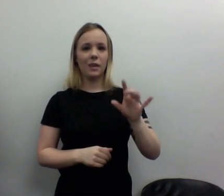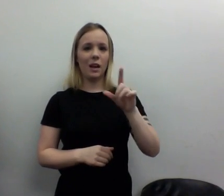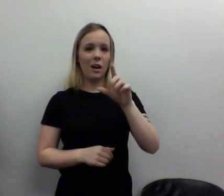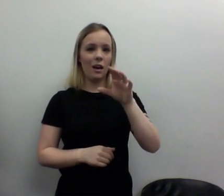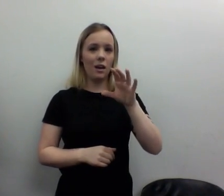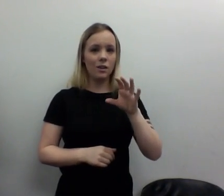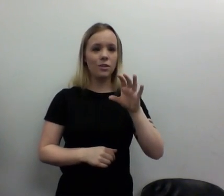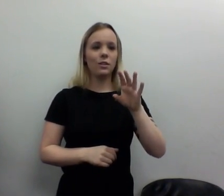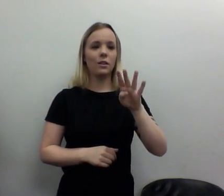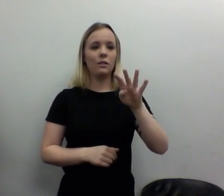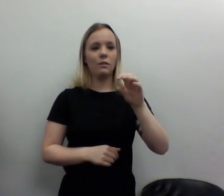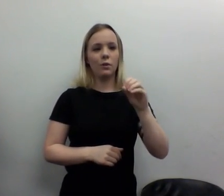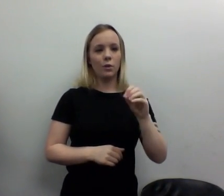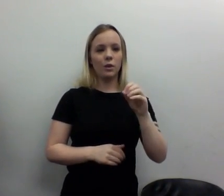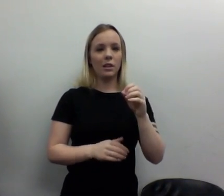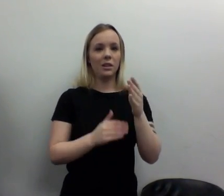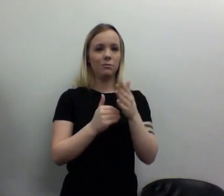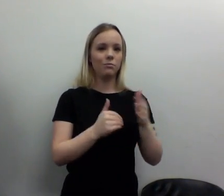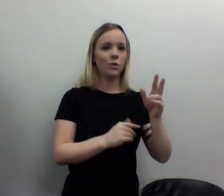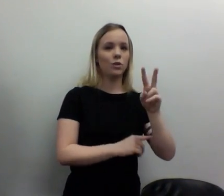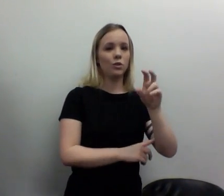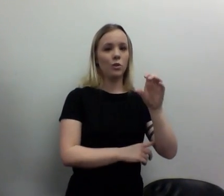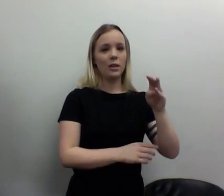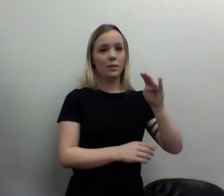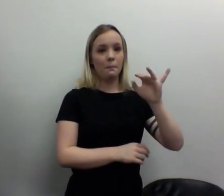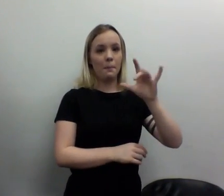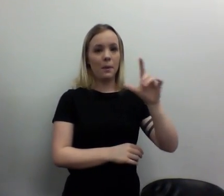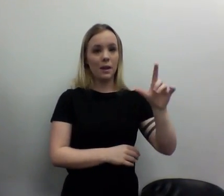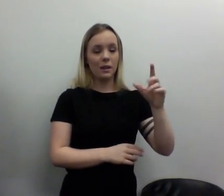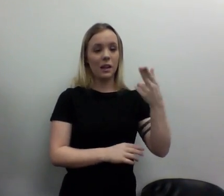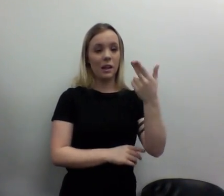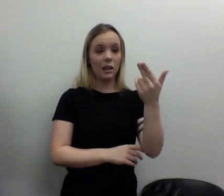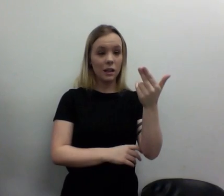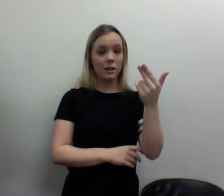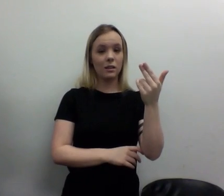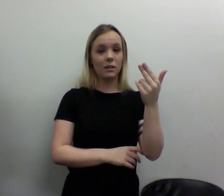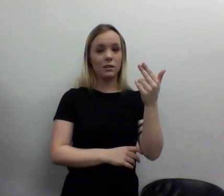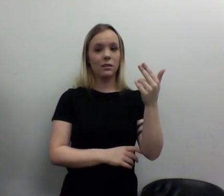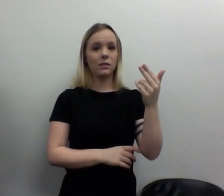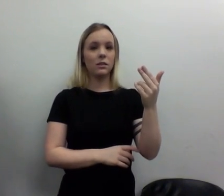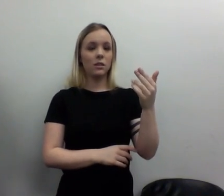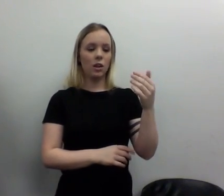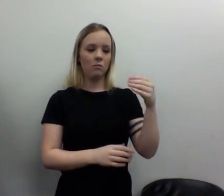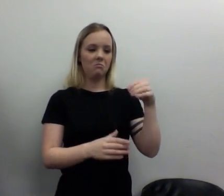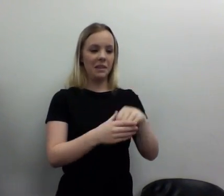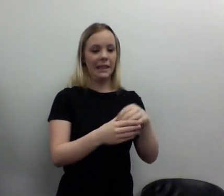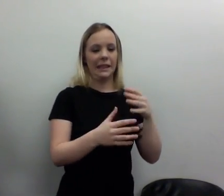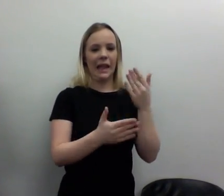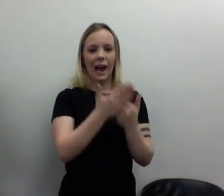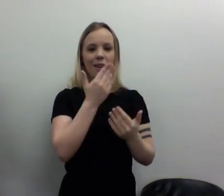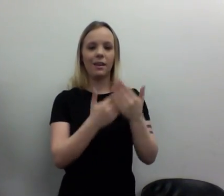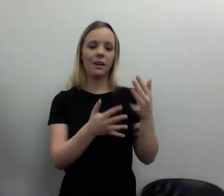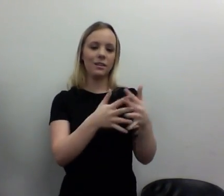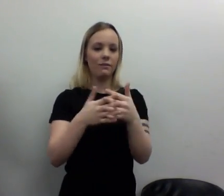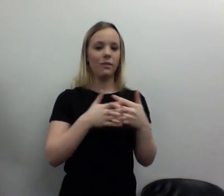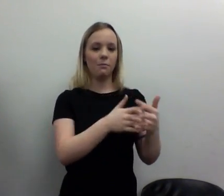million guns are in the hands of American citizens. That's better than one per household. What Wright and Rossi called the firearms